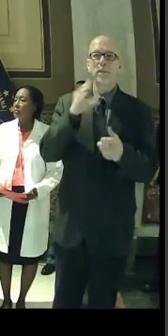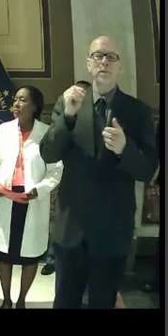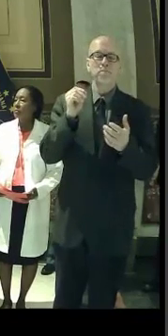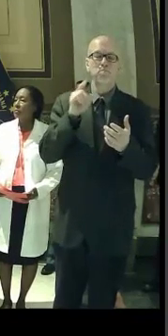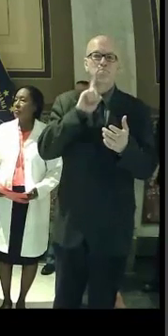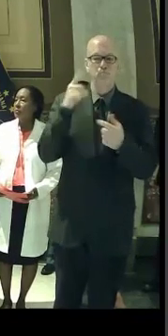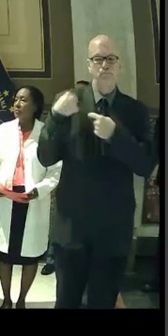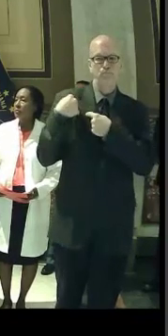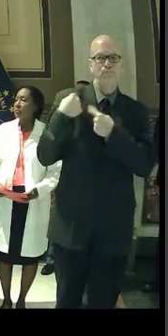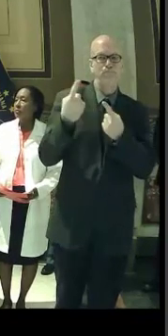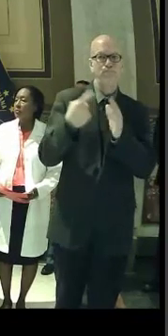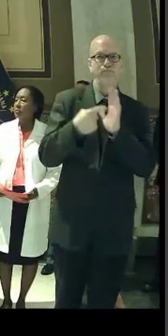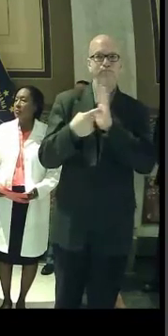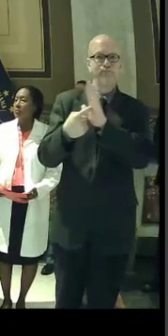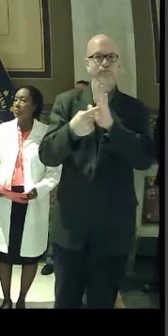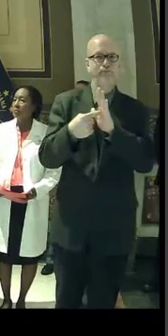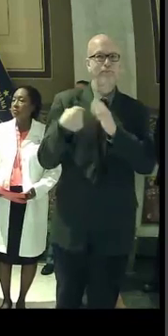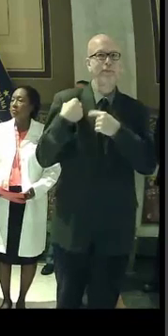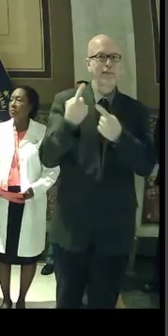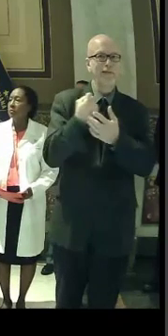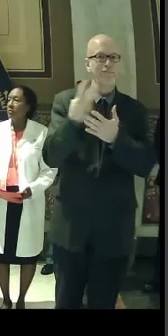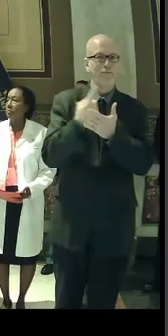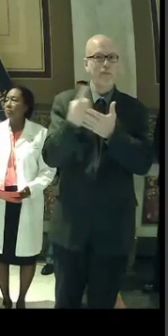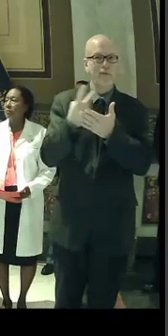display over the last few weeks.